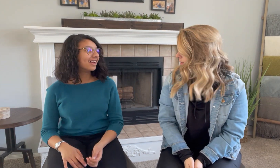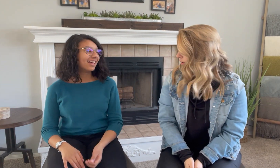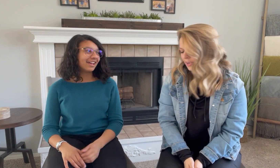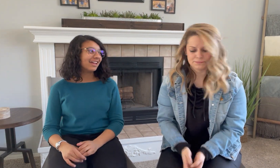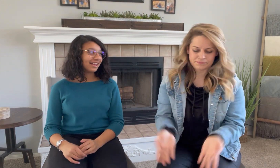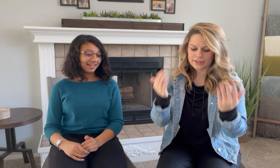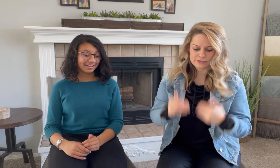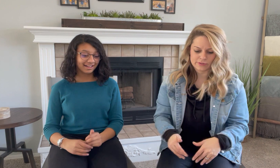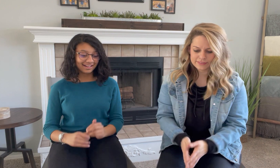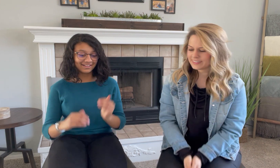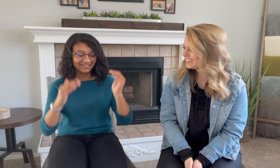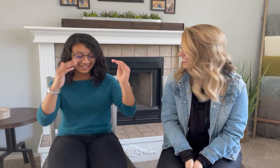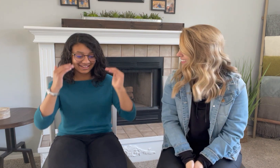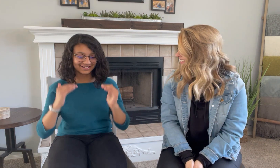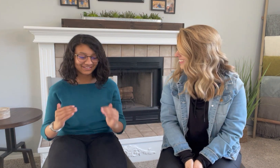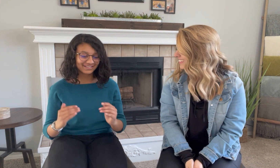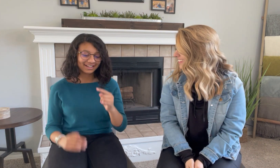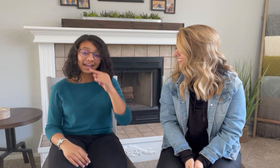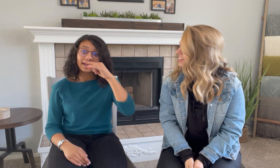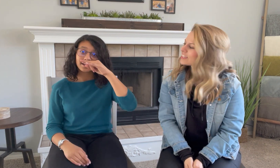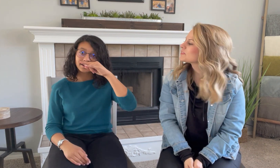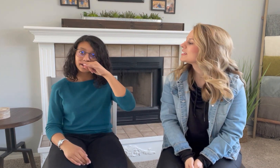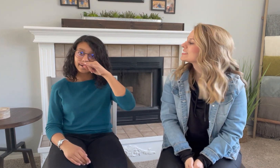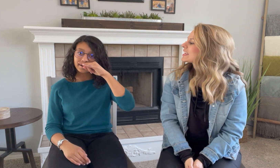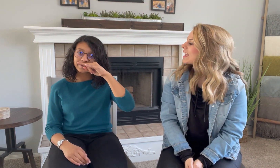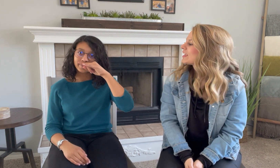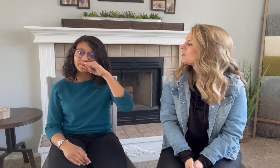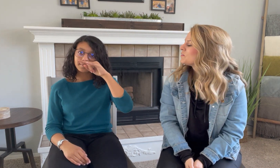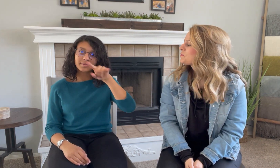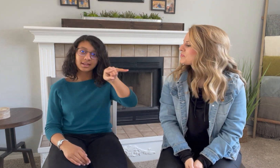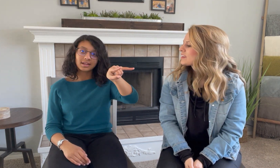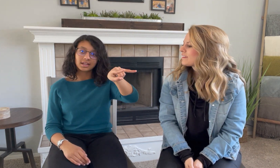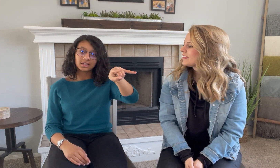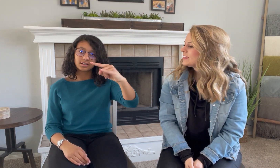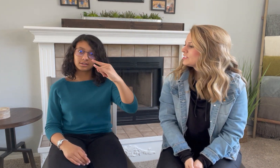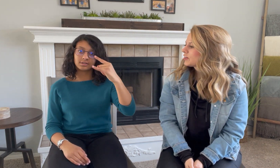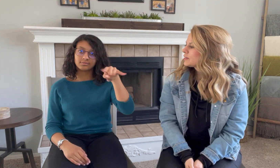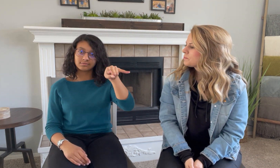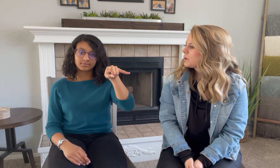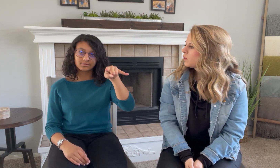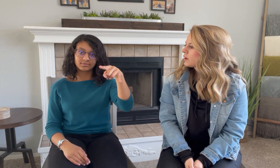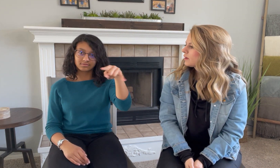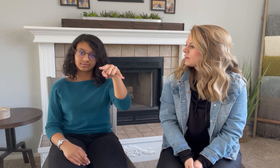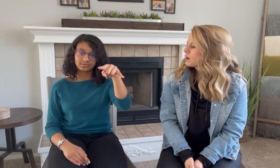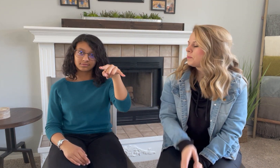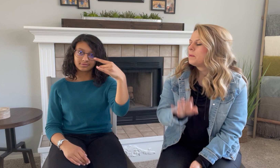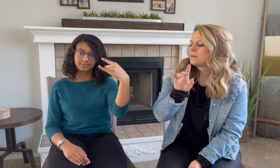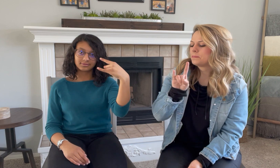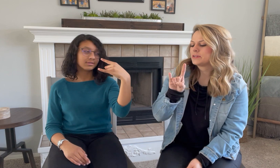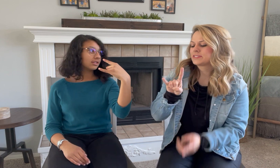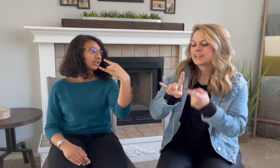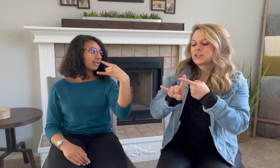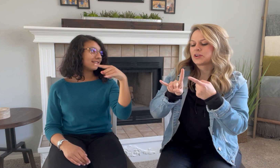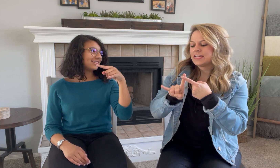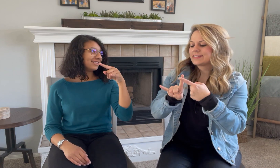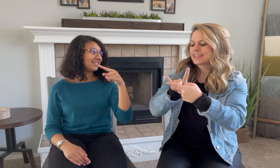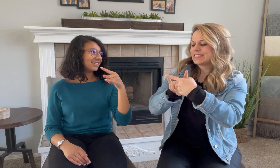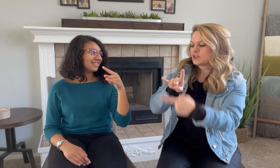right, next one. Next one is kid. So you're gonna poke or push your index and your